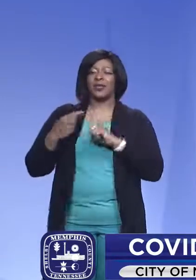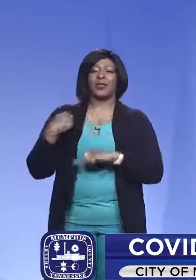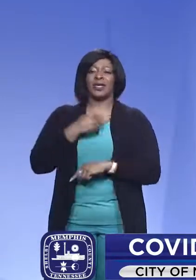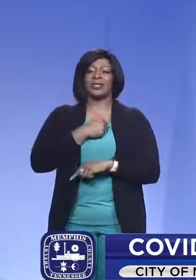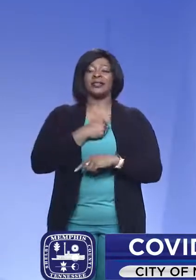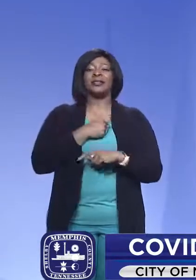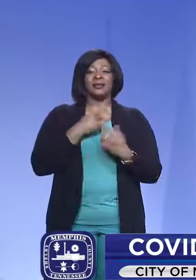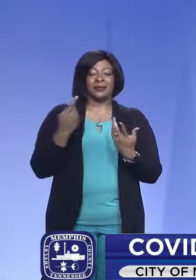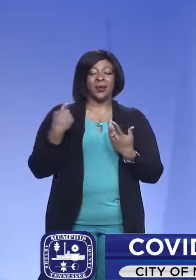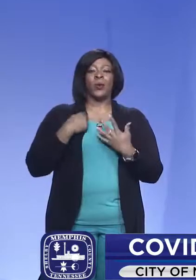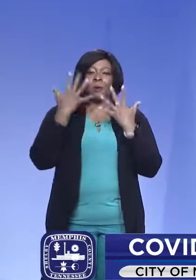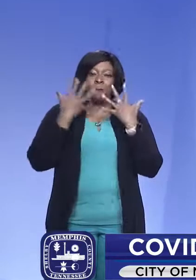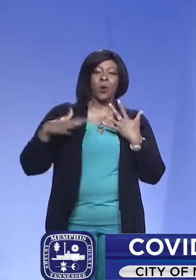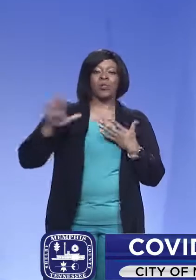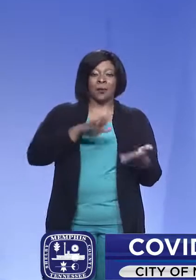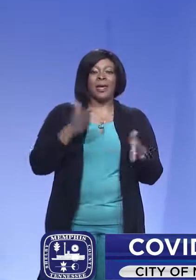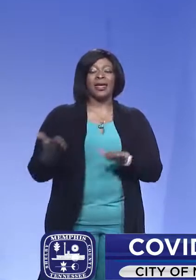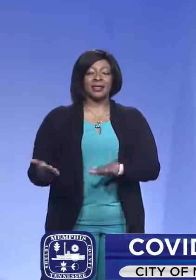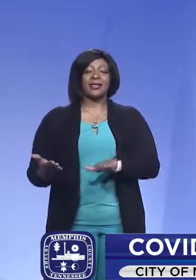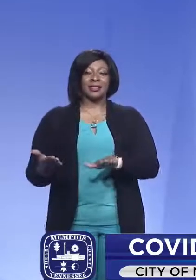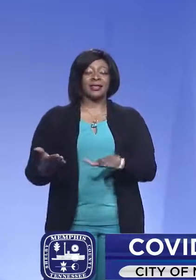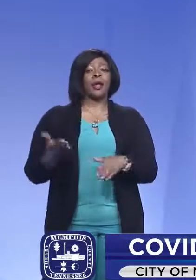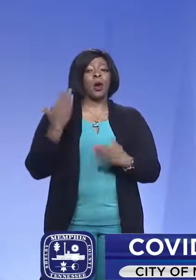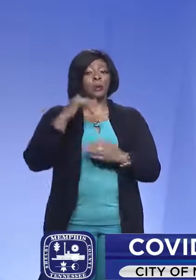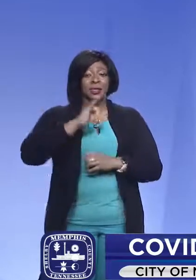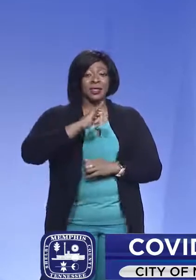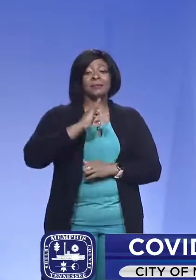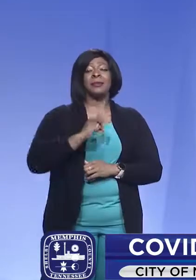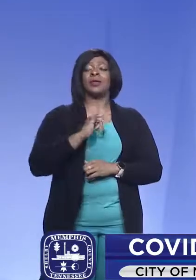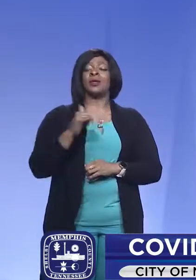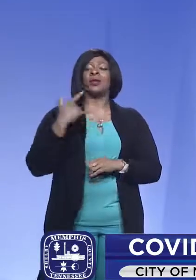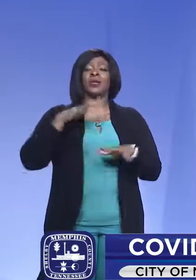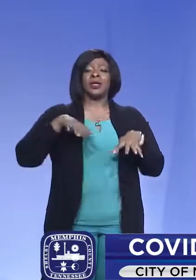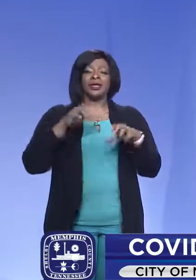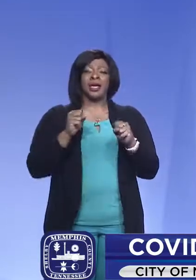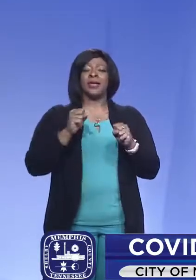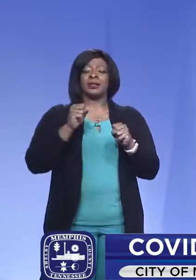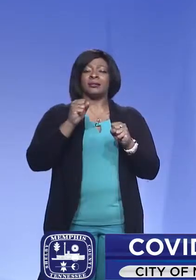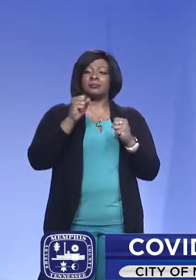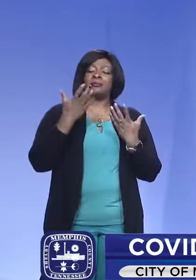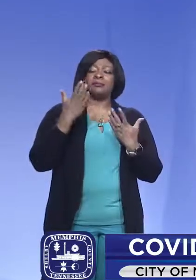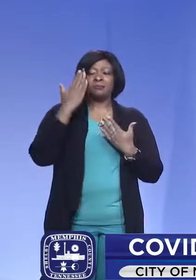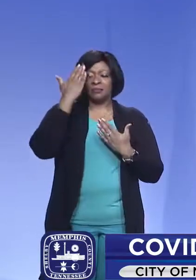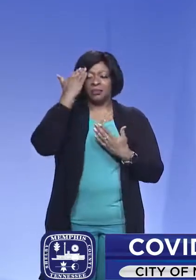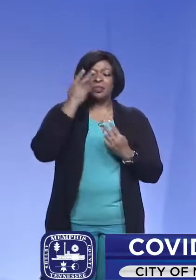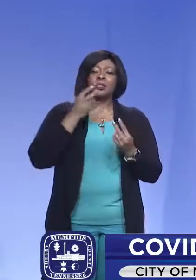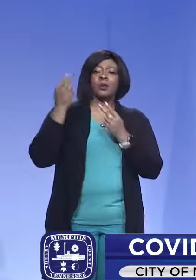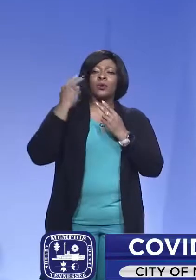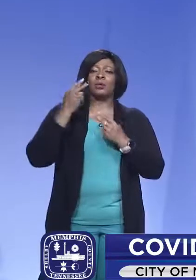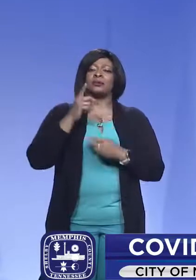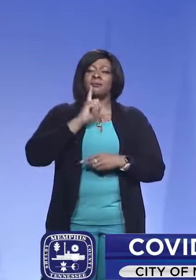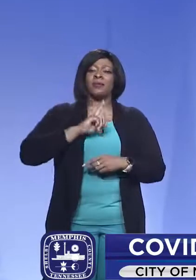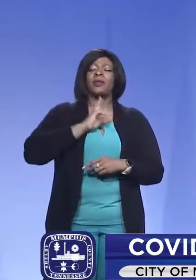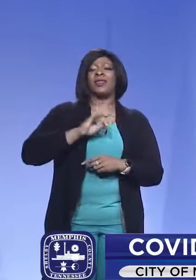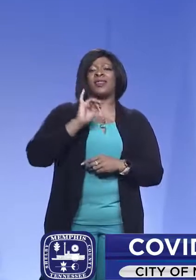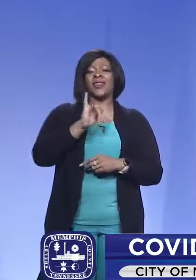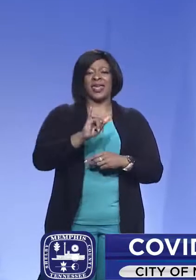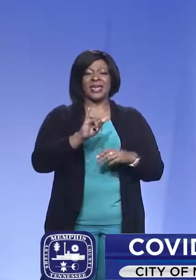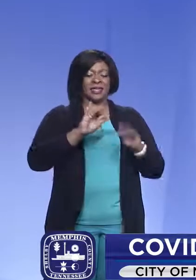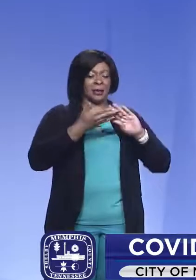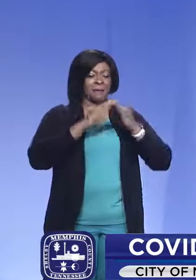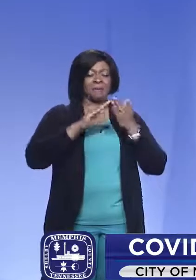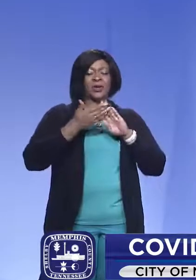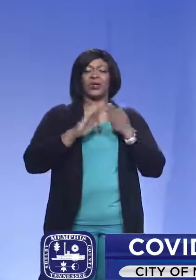passing. I hope that you, like me, will take some solace in knowing that because of the way that this community has